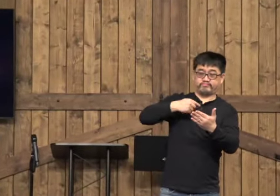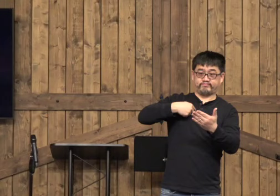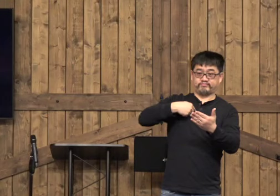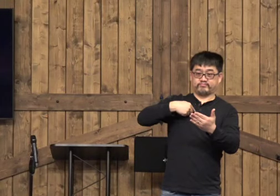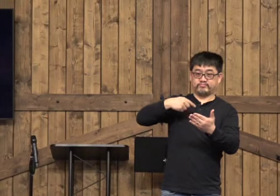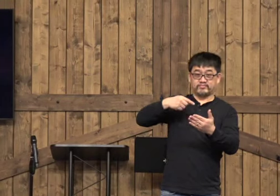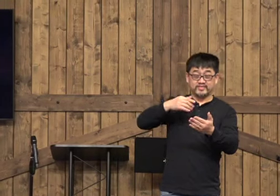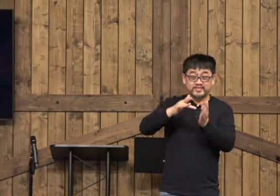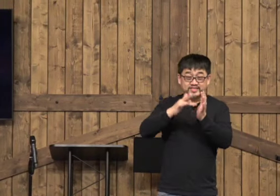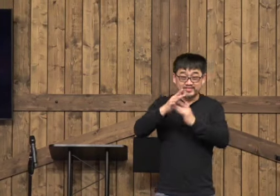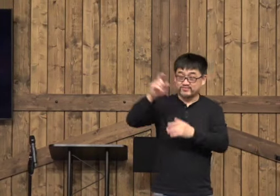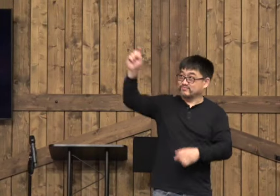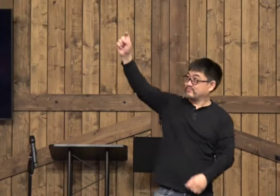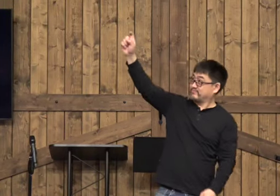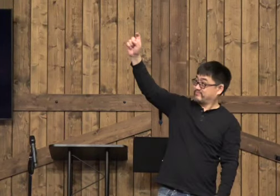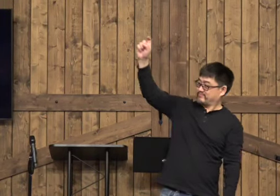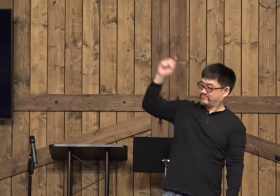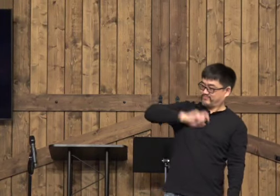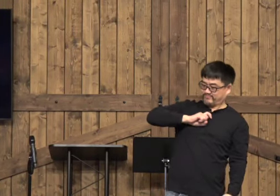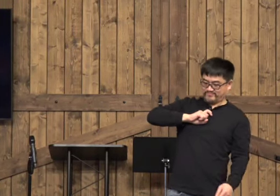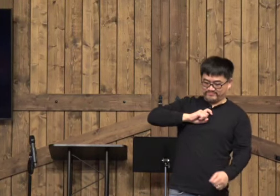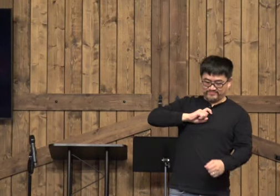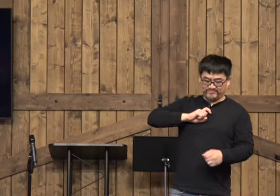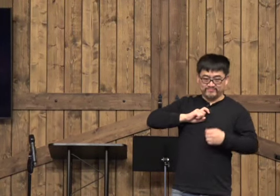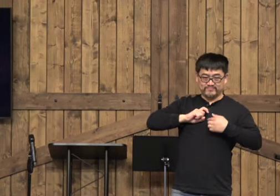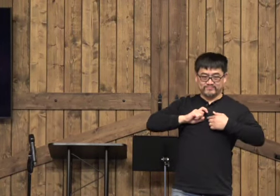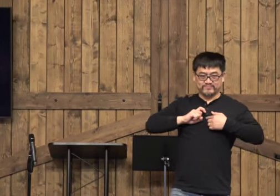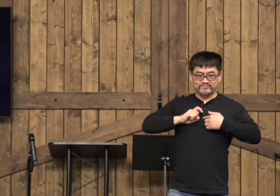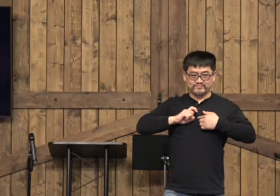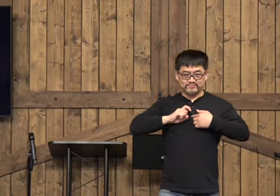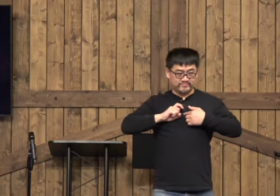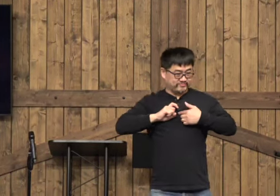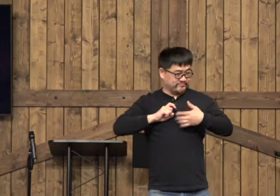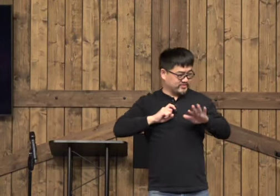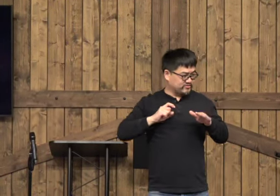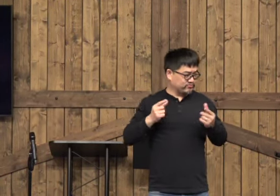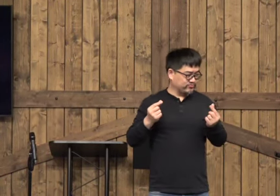that God has given to him. God has given to him everything over heaven and earth.